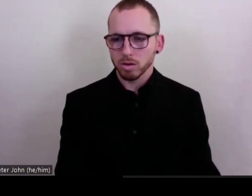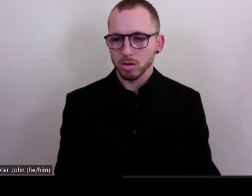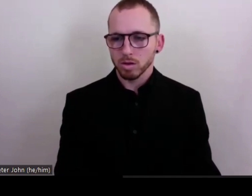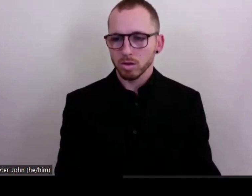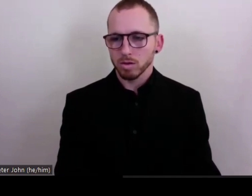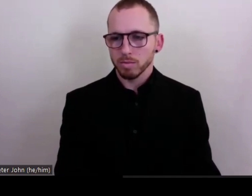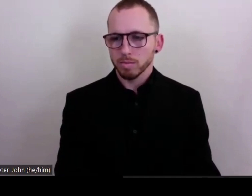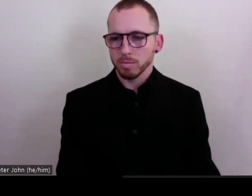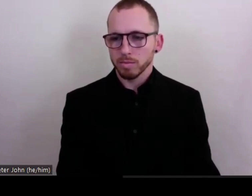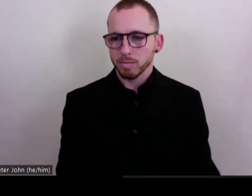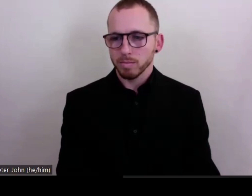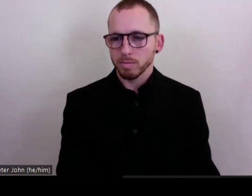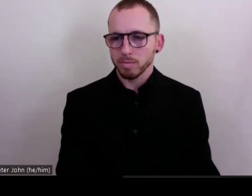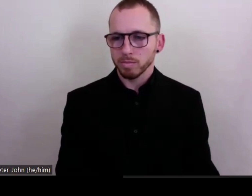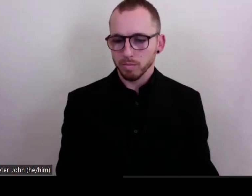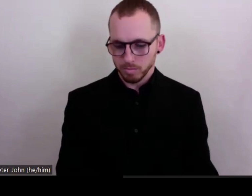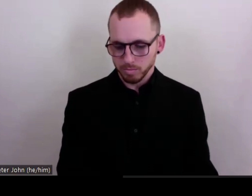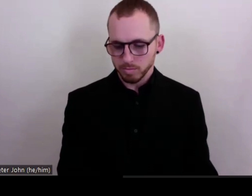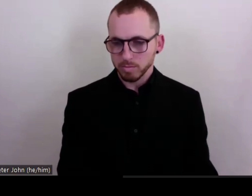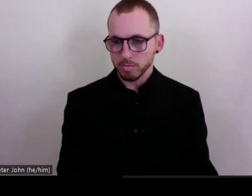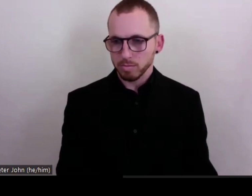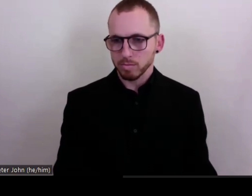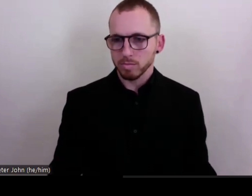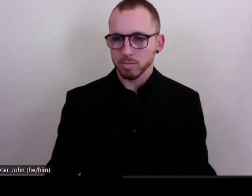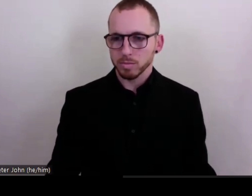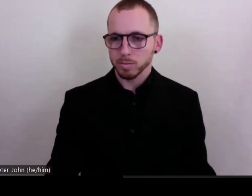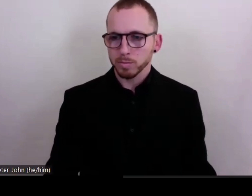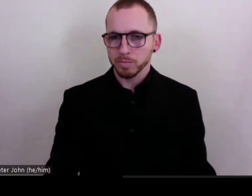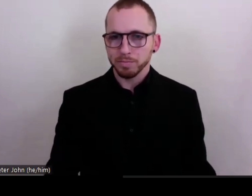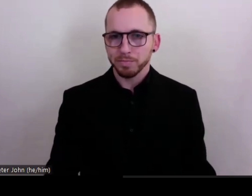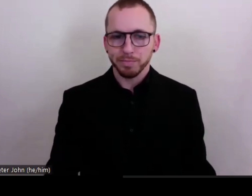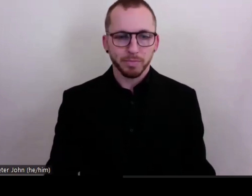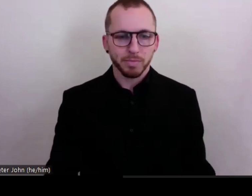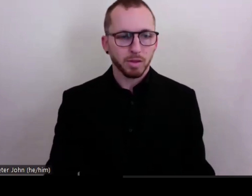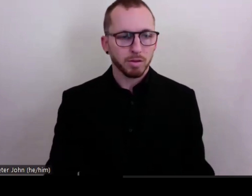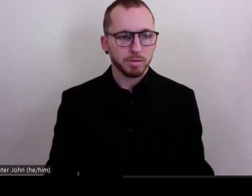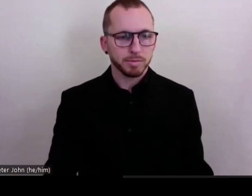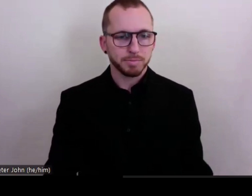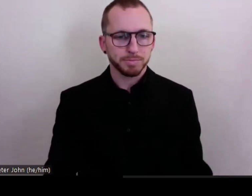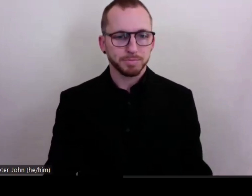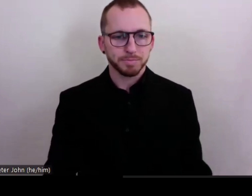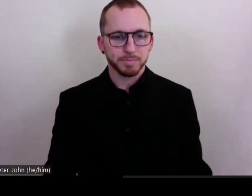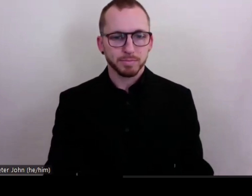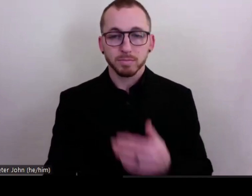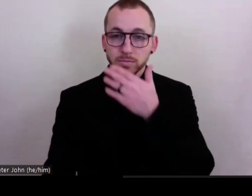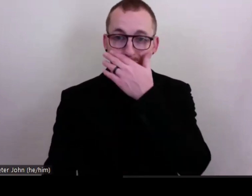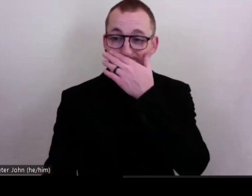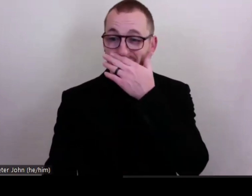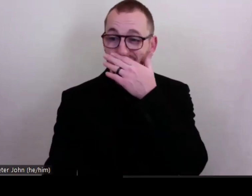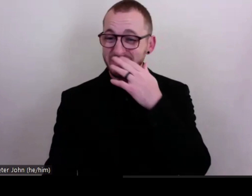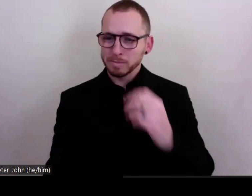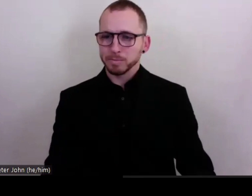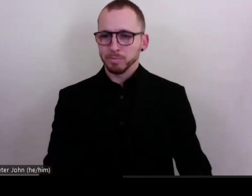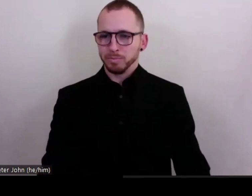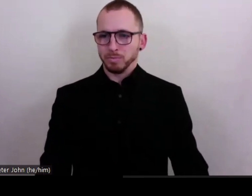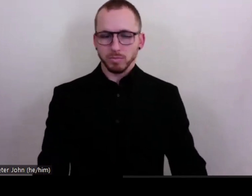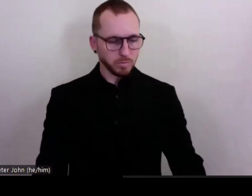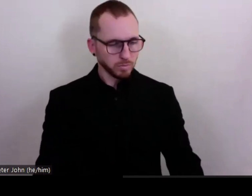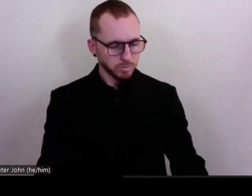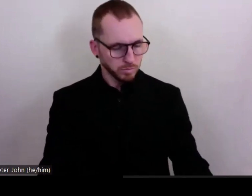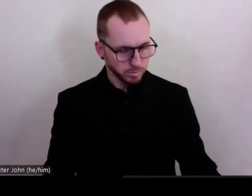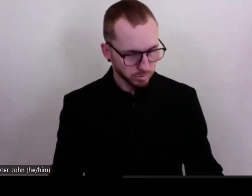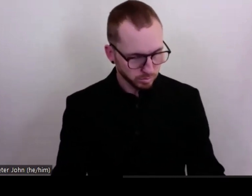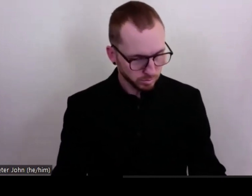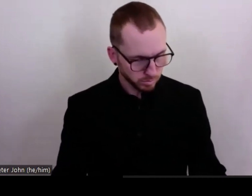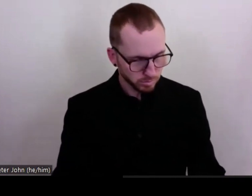every time and be like, hey, by the way, like, how do people kind of revolve around that without offending